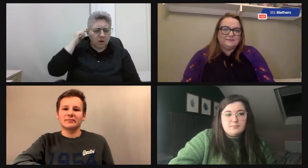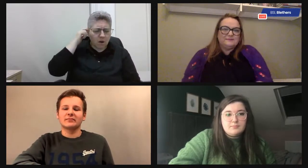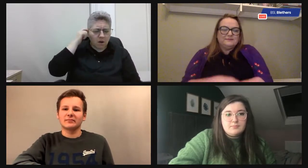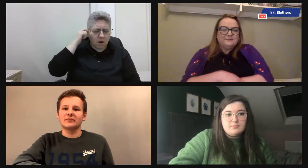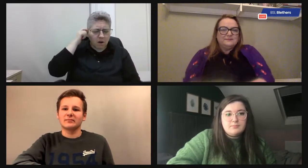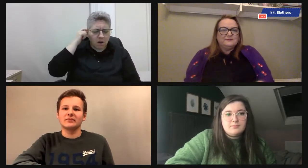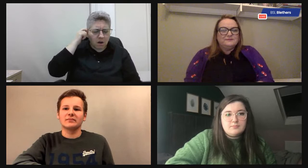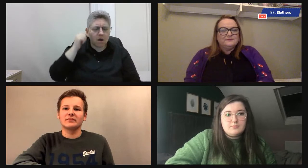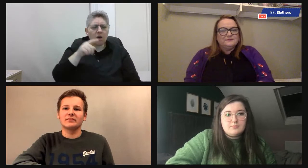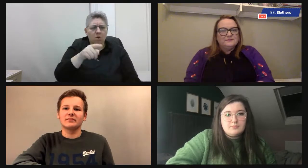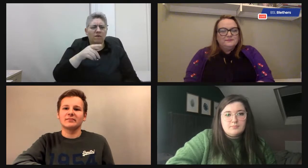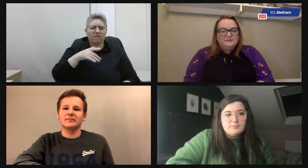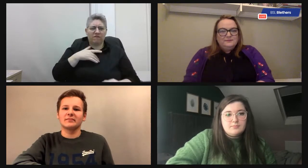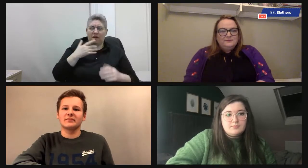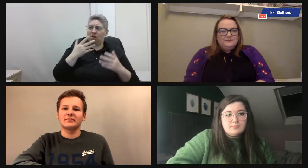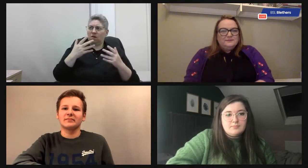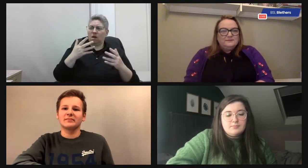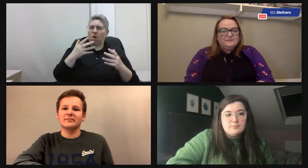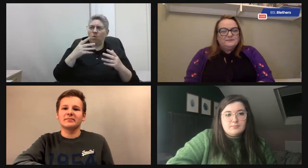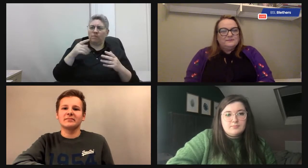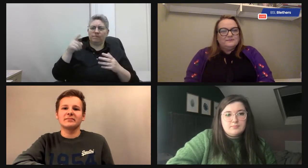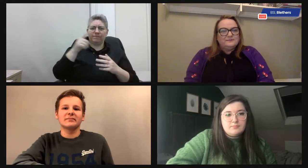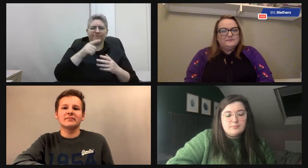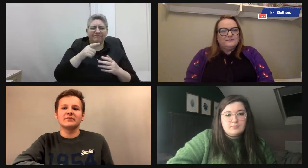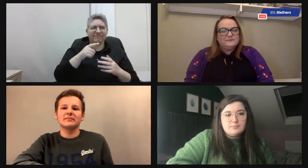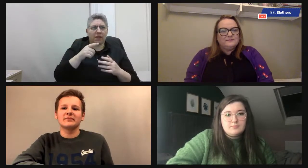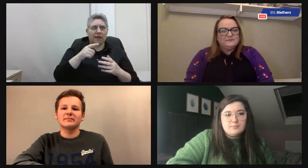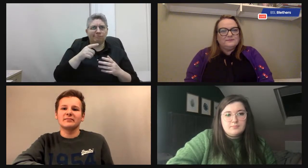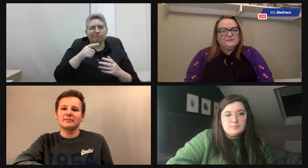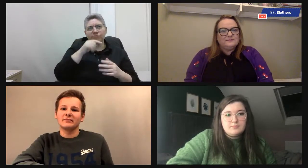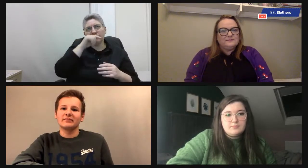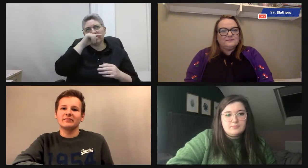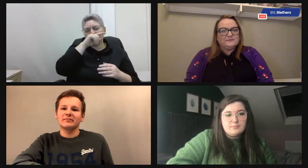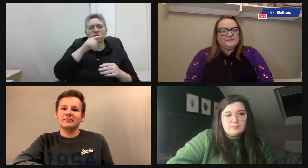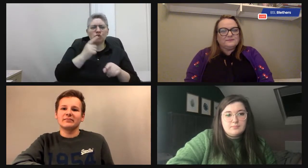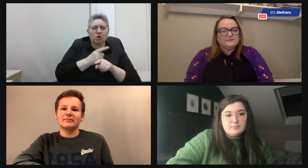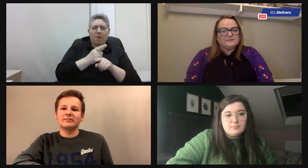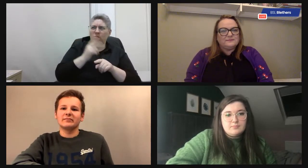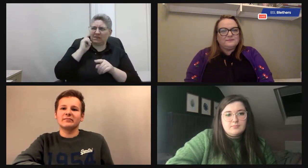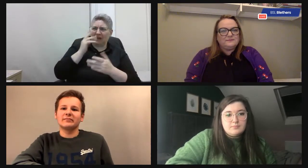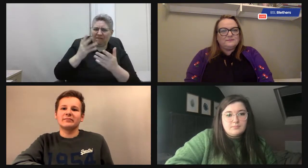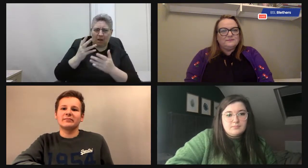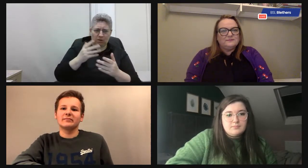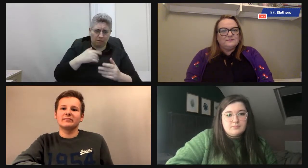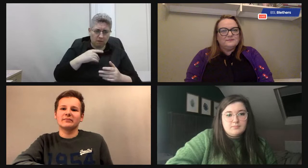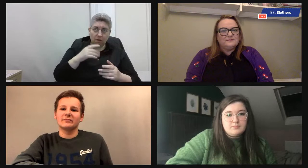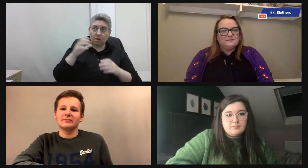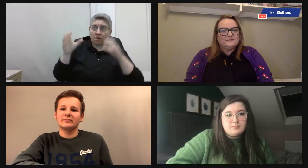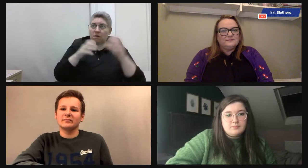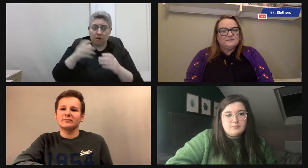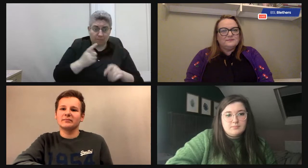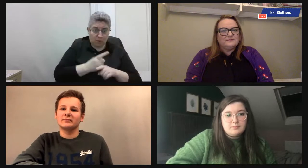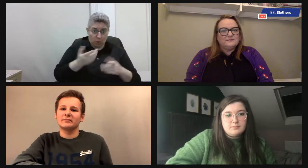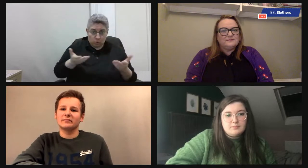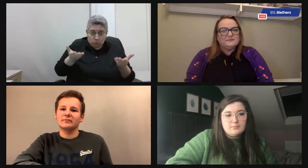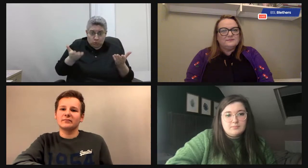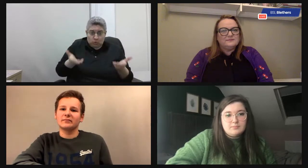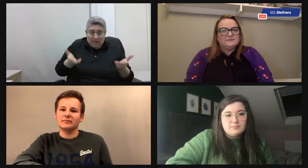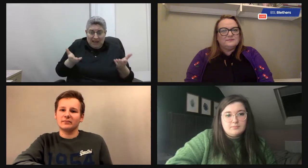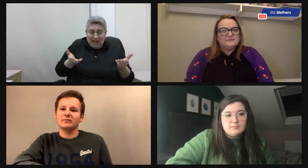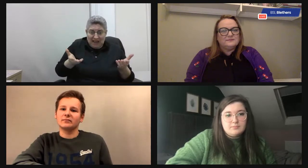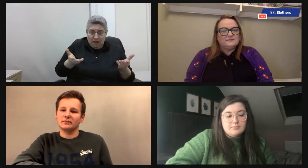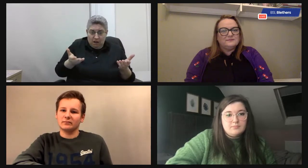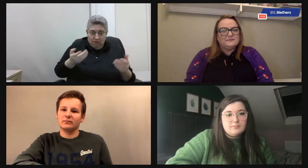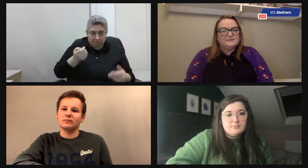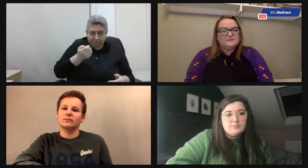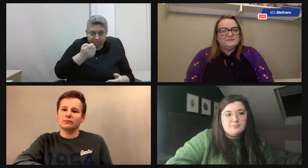language, we've talked about school, we've talked about various things. Now I'd like to kind of address the issue of, well, we talked about